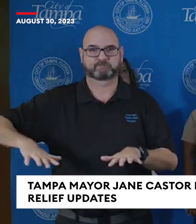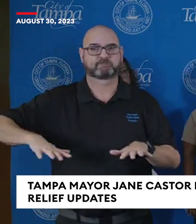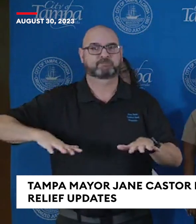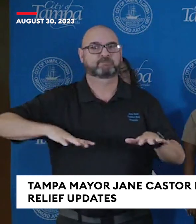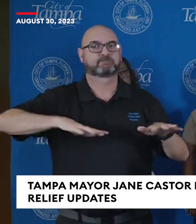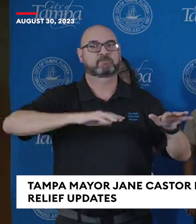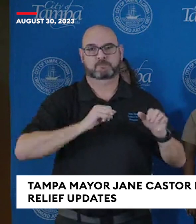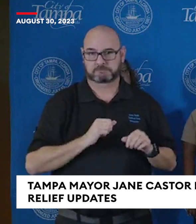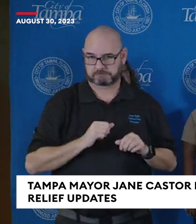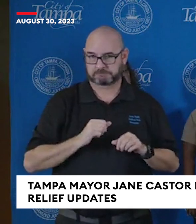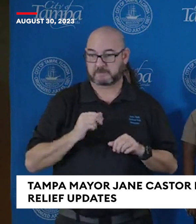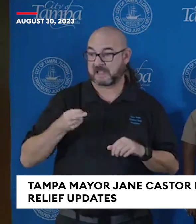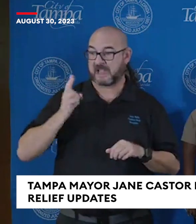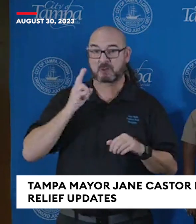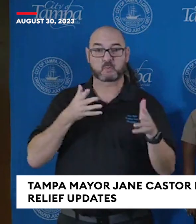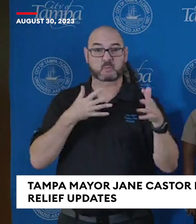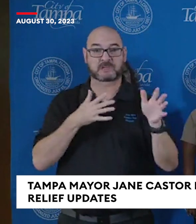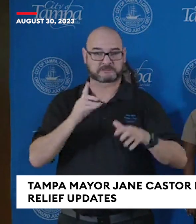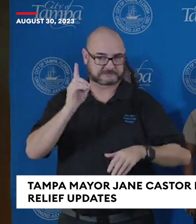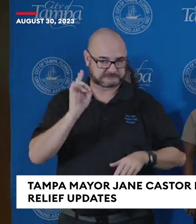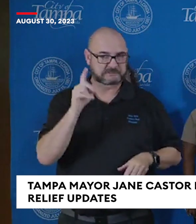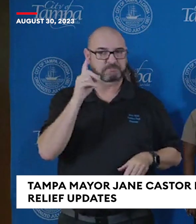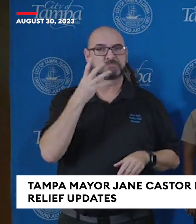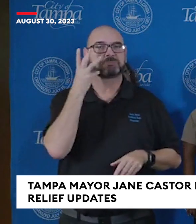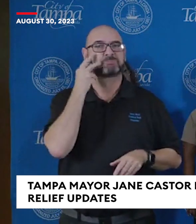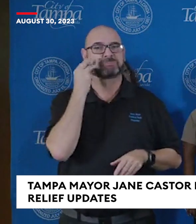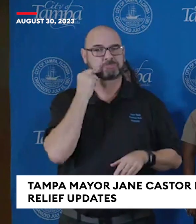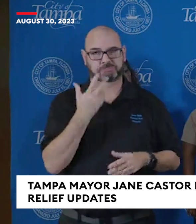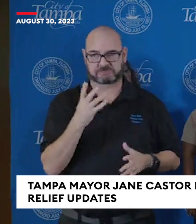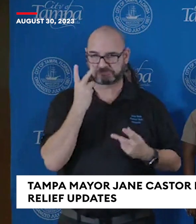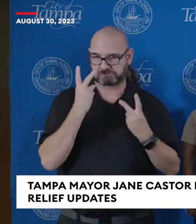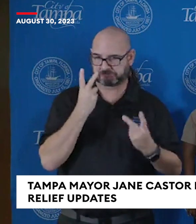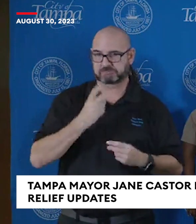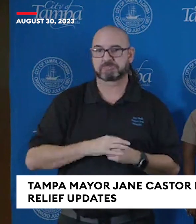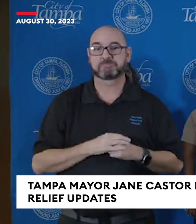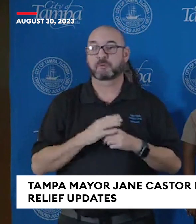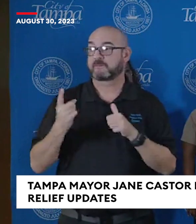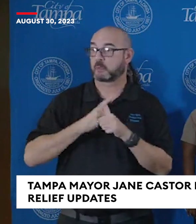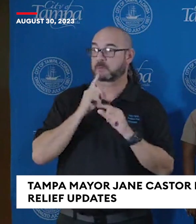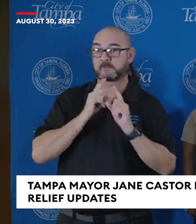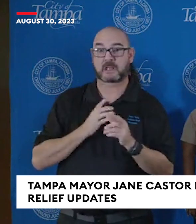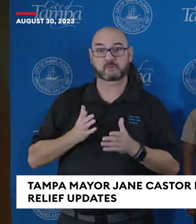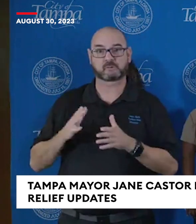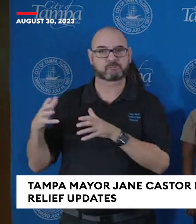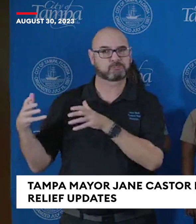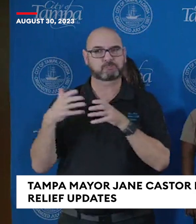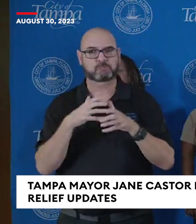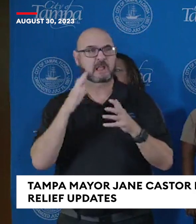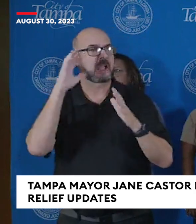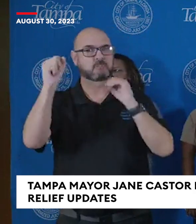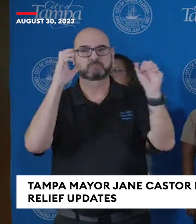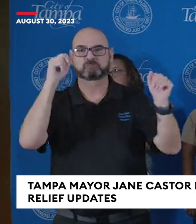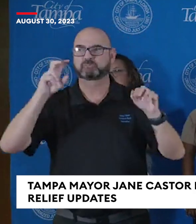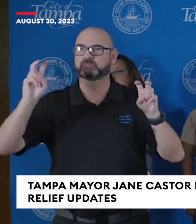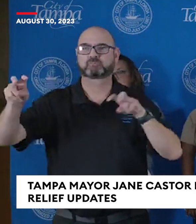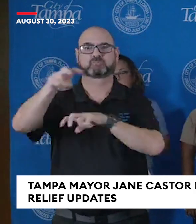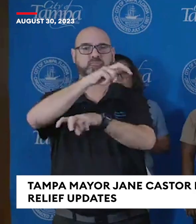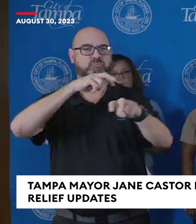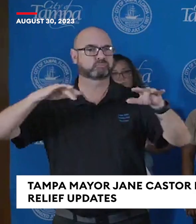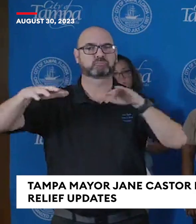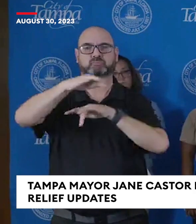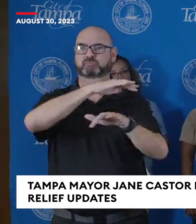high winds come through our community. Our first responders are back out on the streets. They're